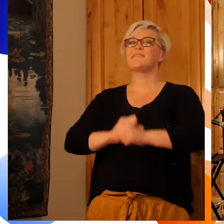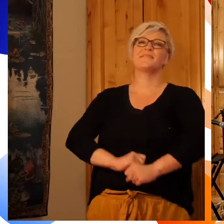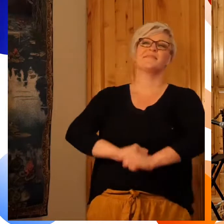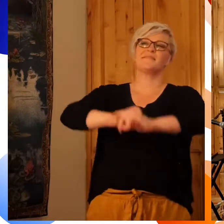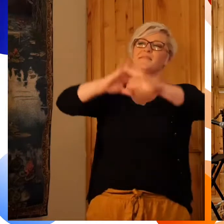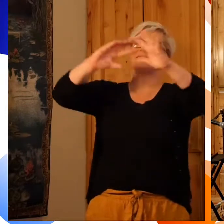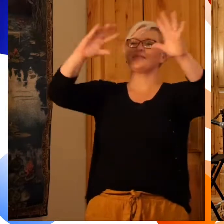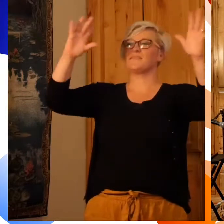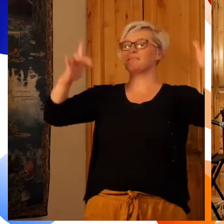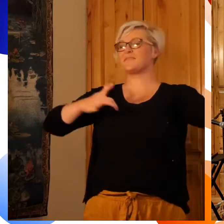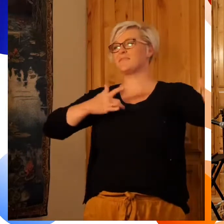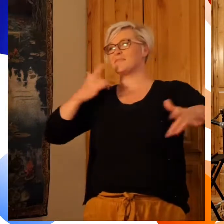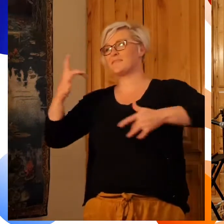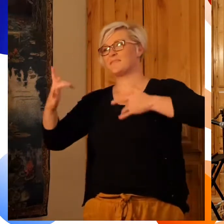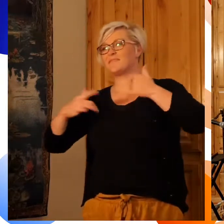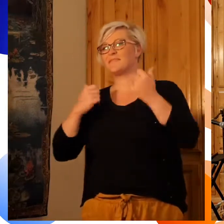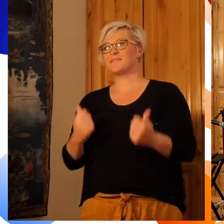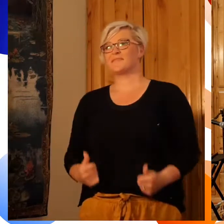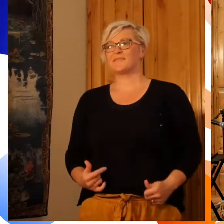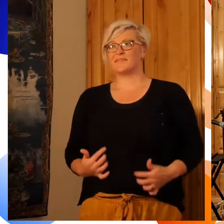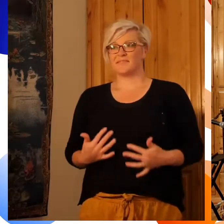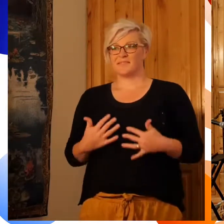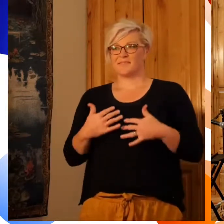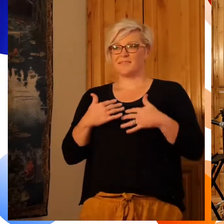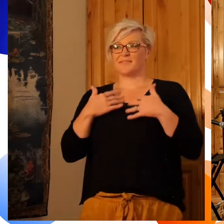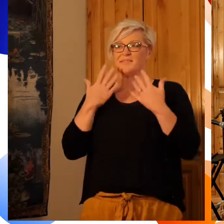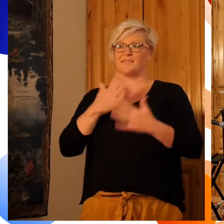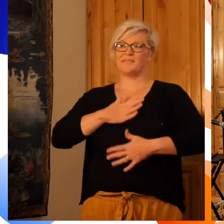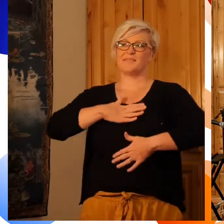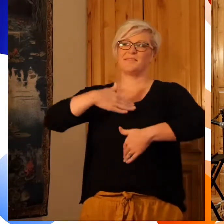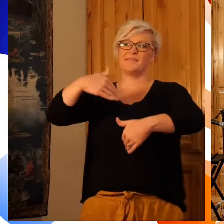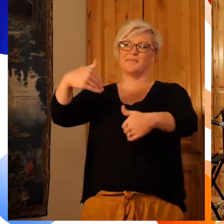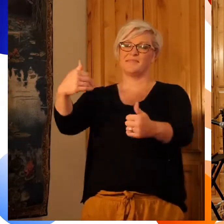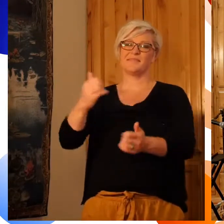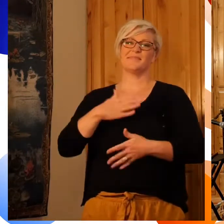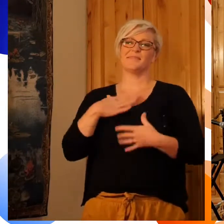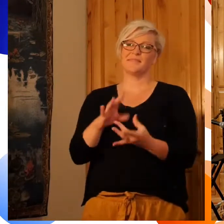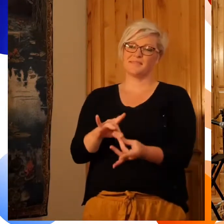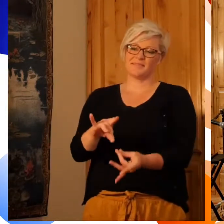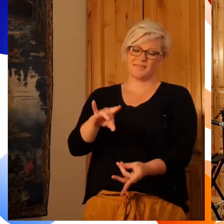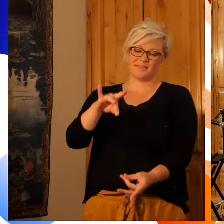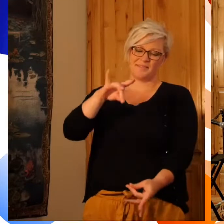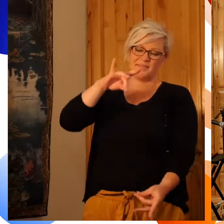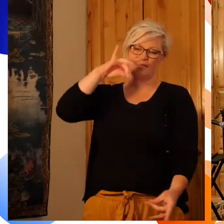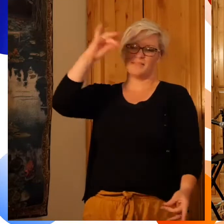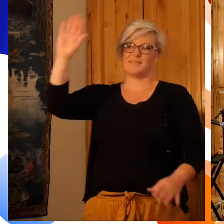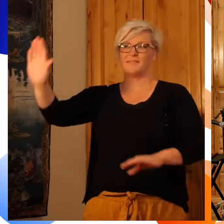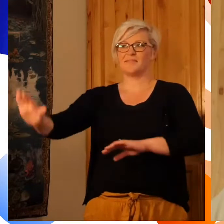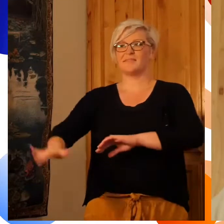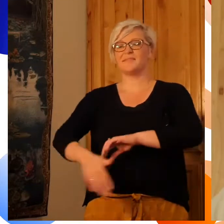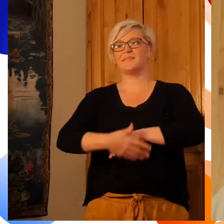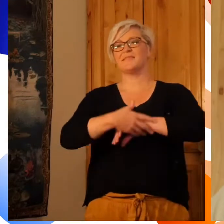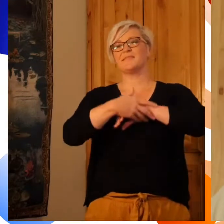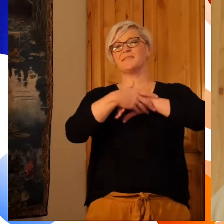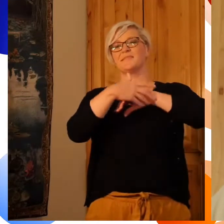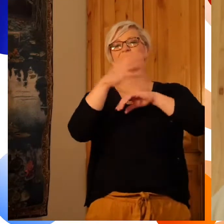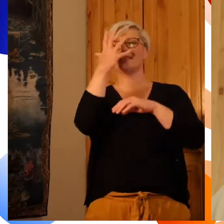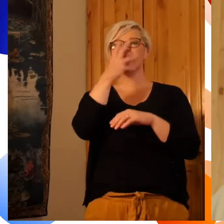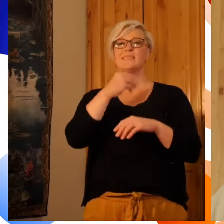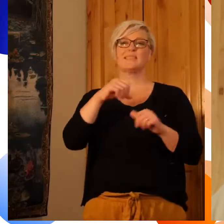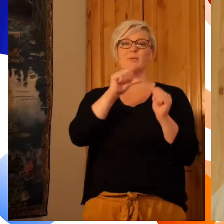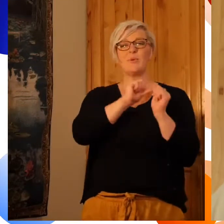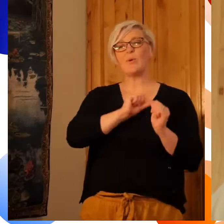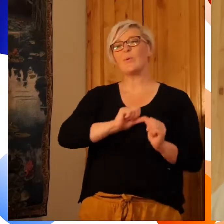i'n gilydd Ar hyd y nos. Sleep a while And peace attend